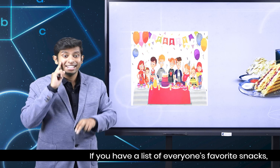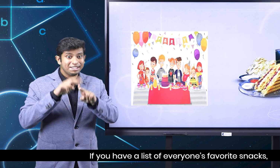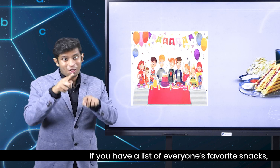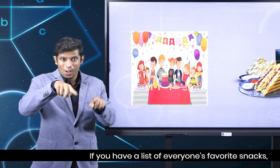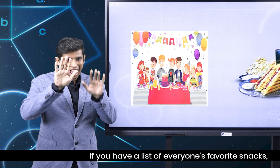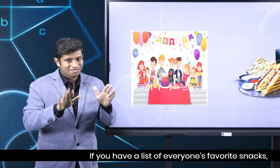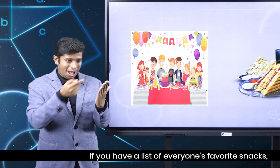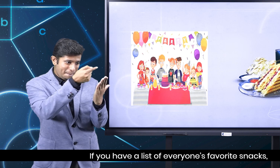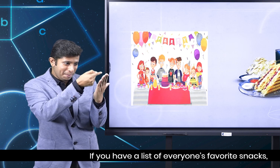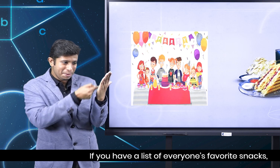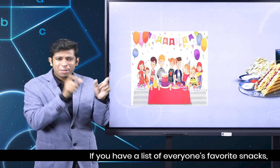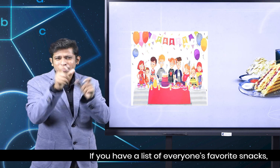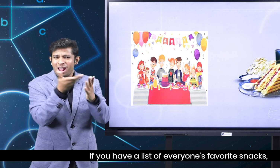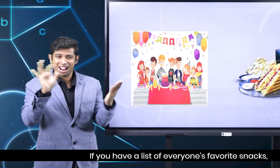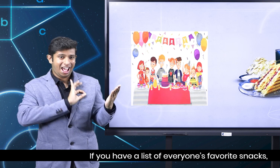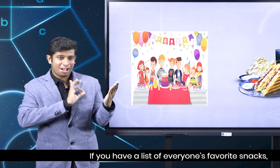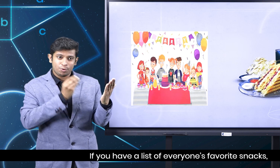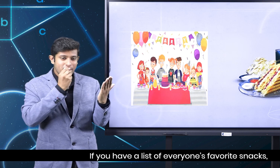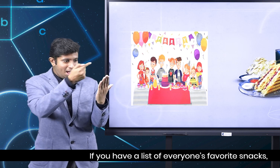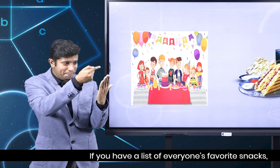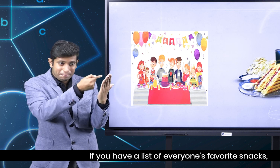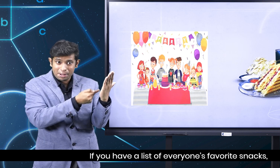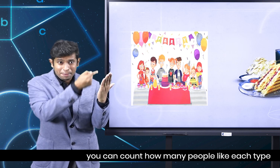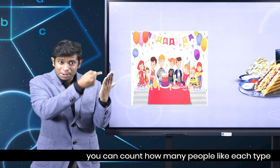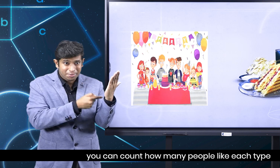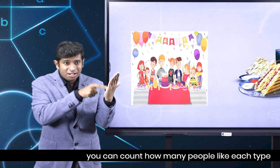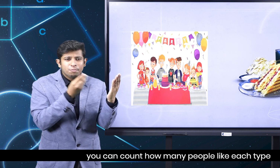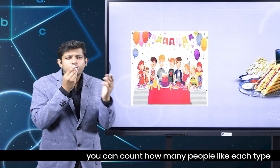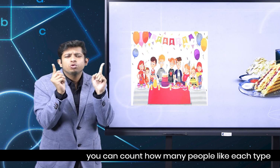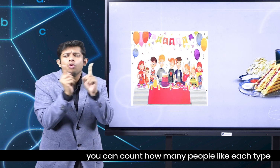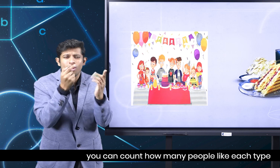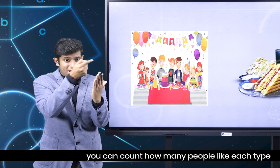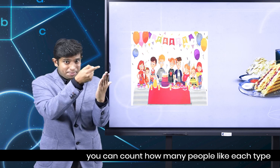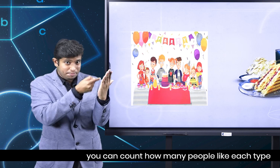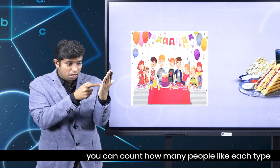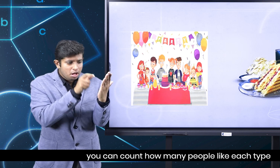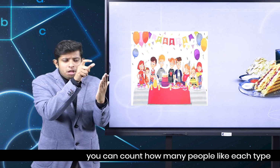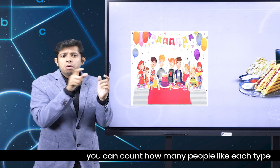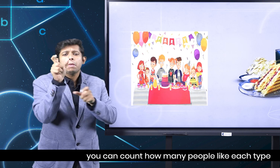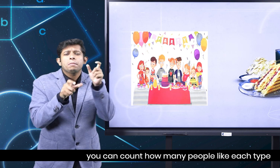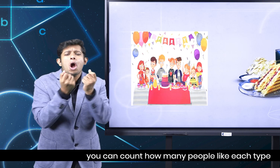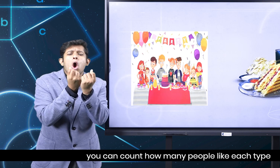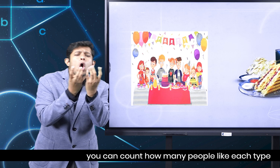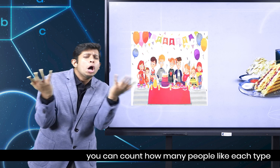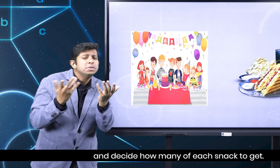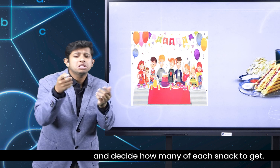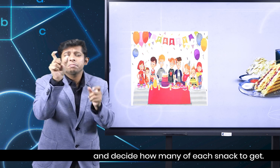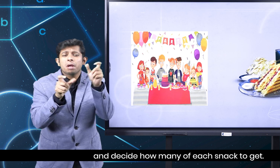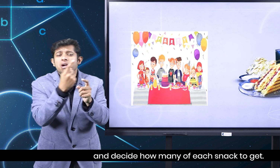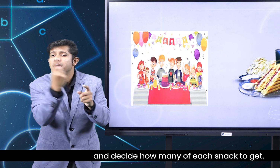If you have a list of everyone's favorite snacks, you can count how many people like each type and decide how